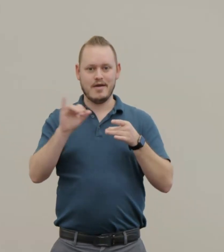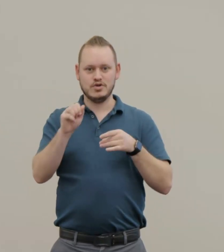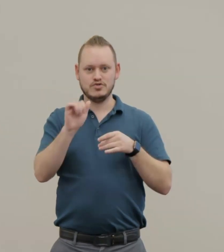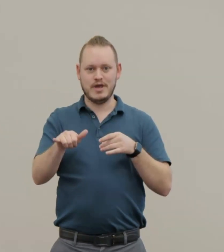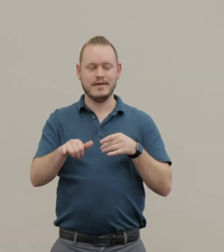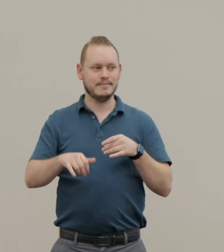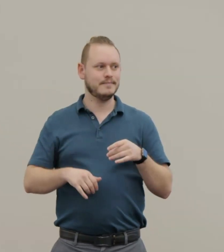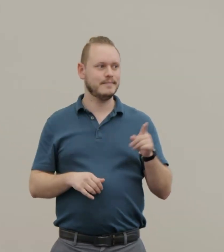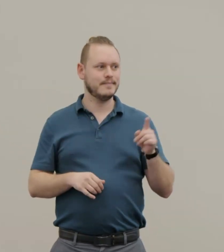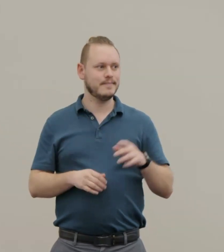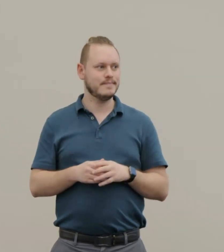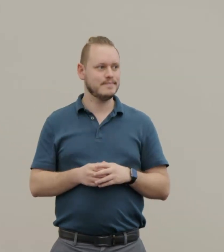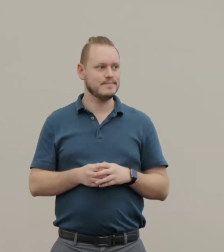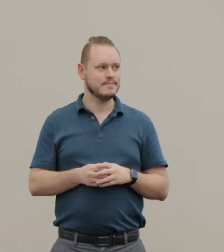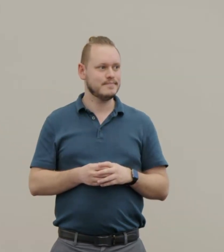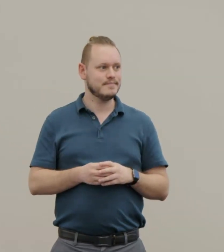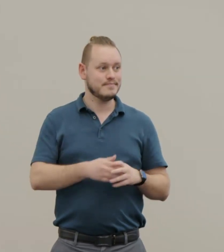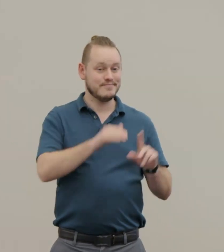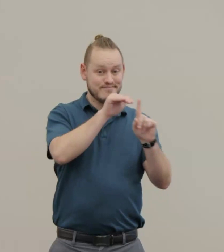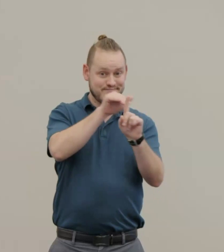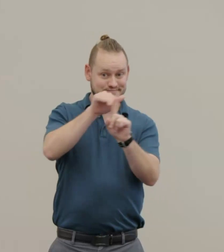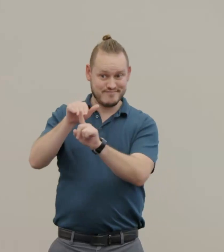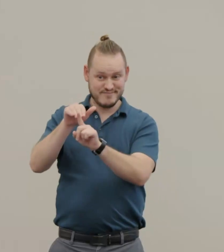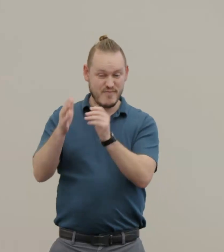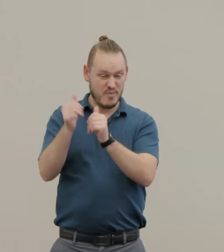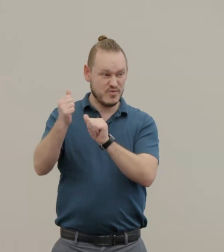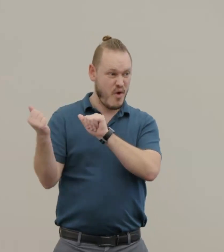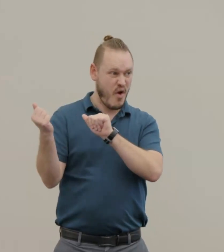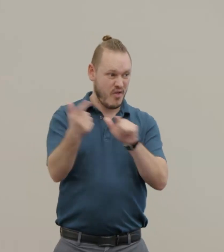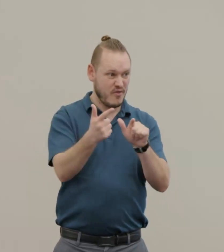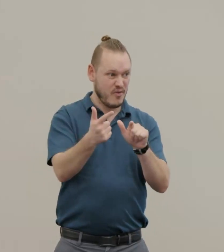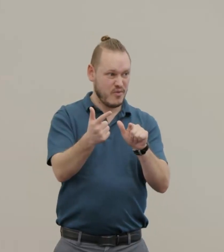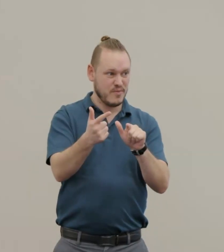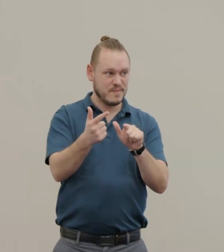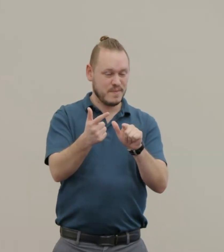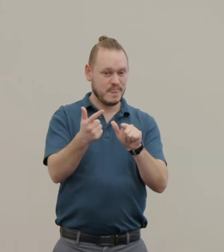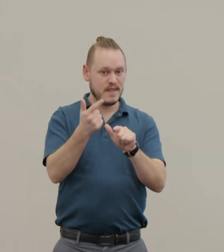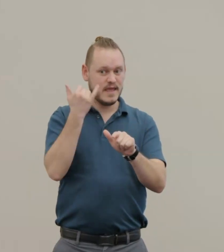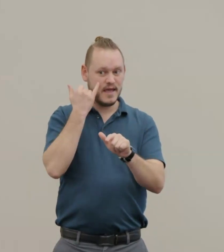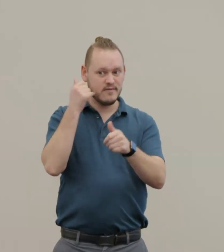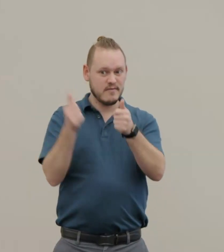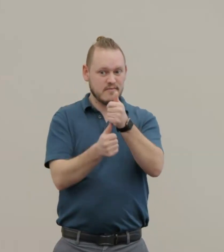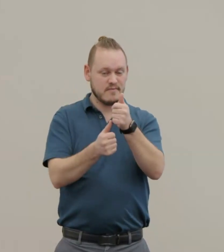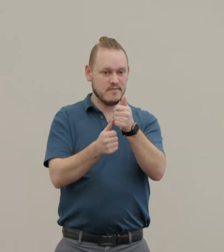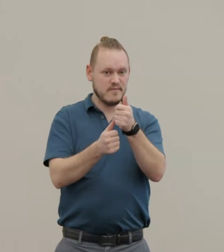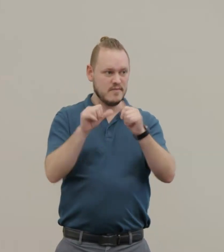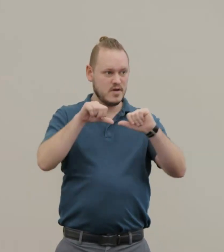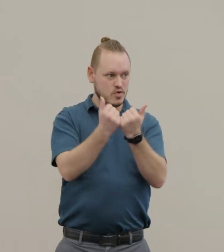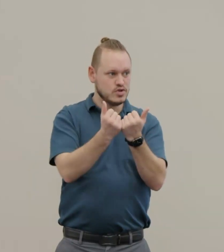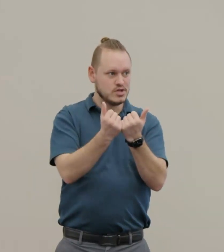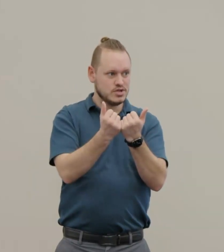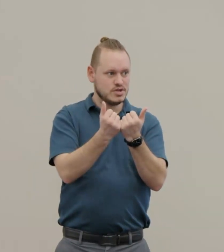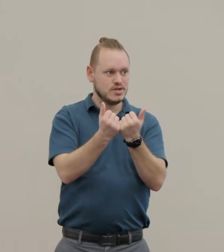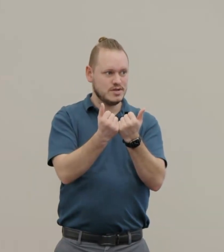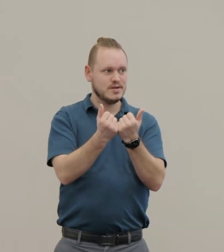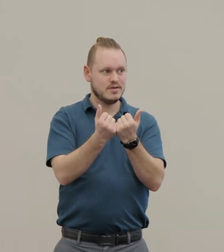hopefully. I remind you all that almost all of you have organizations that belong to association. Yes.